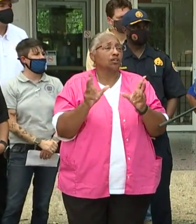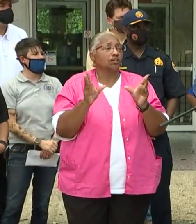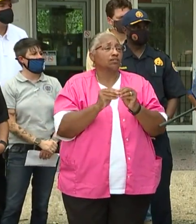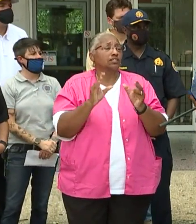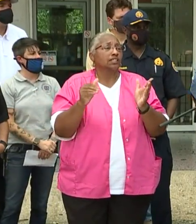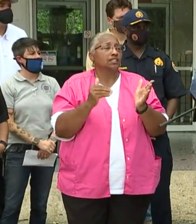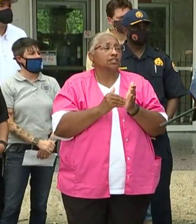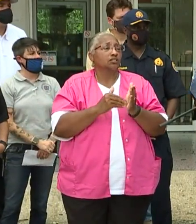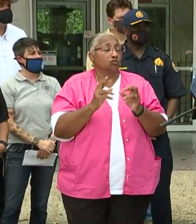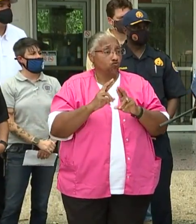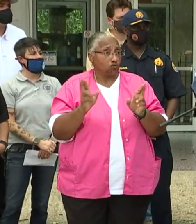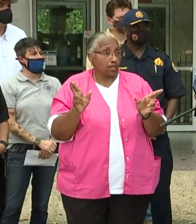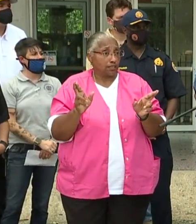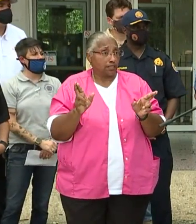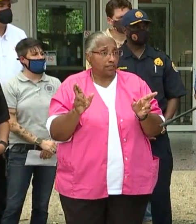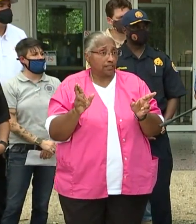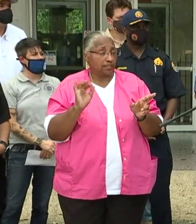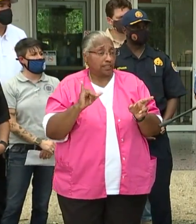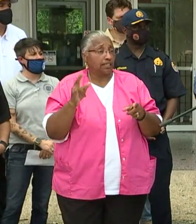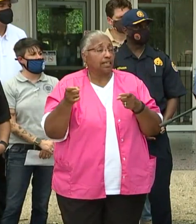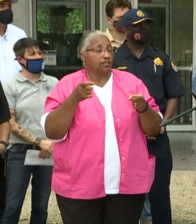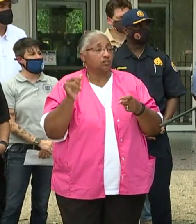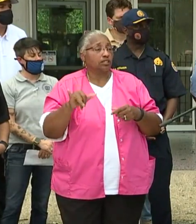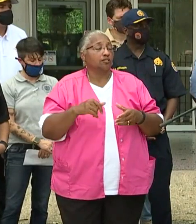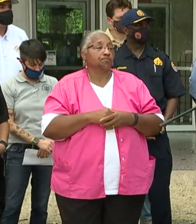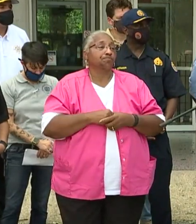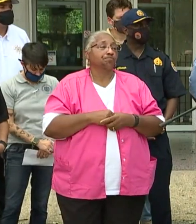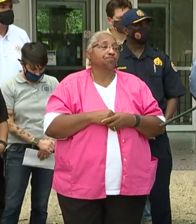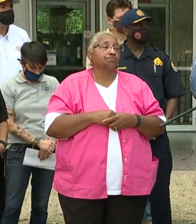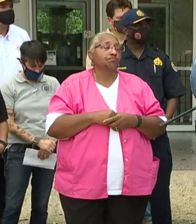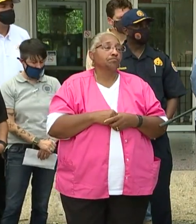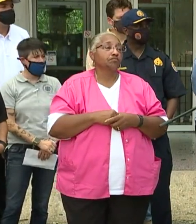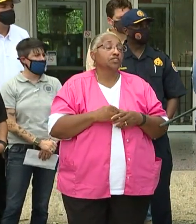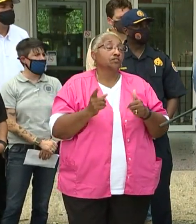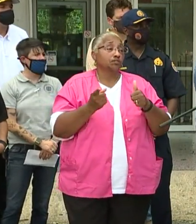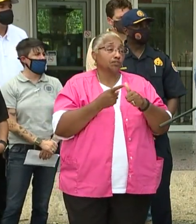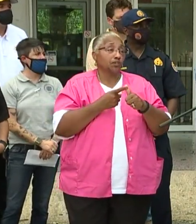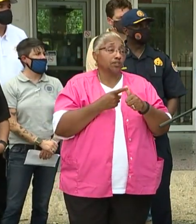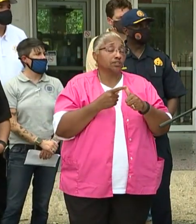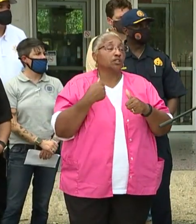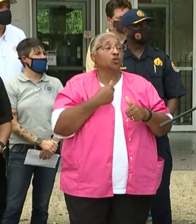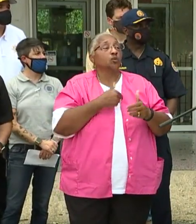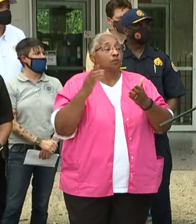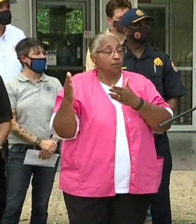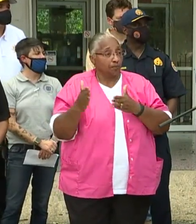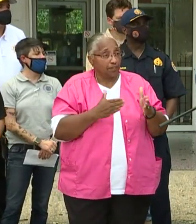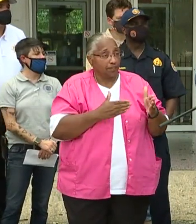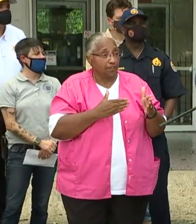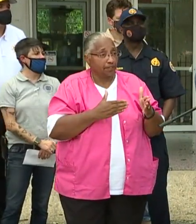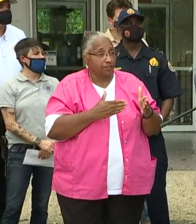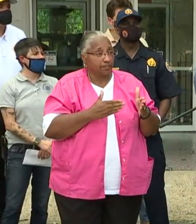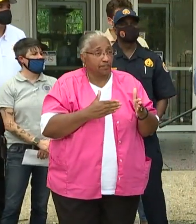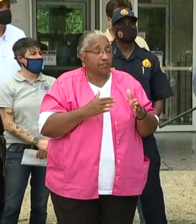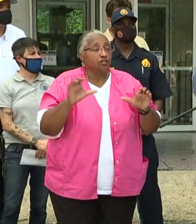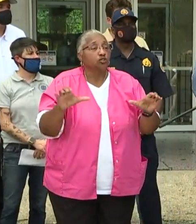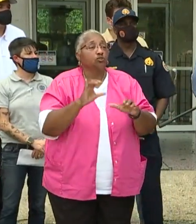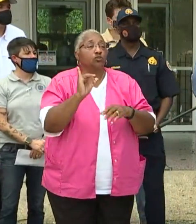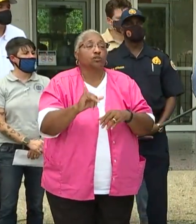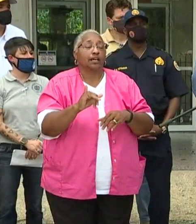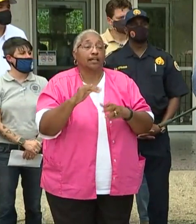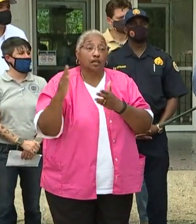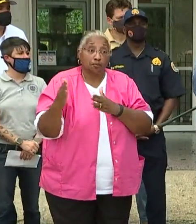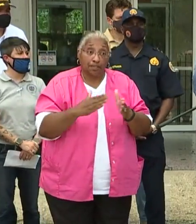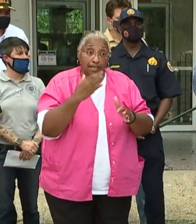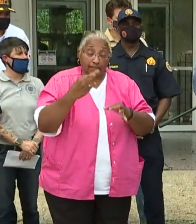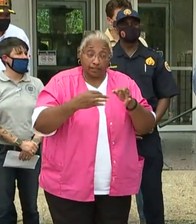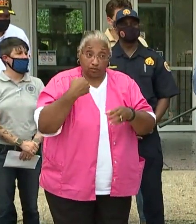what is the readiness of the convention center to handle such an operation? So first of all, we have been prepared to execute that as a plan